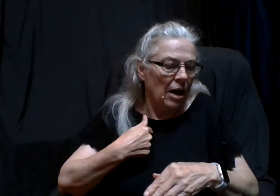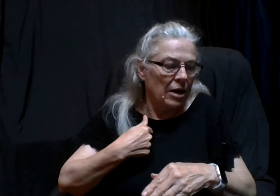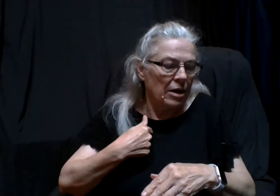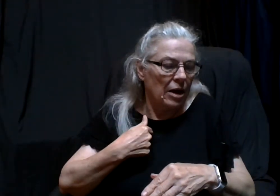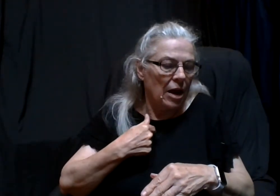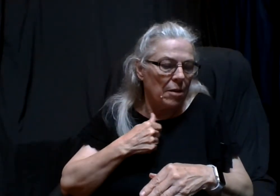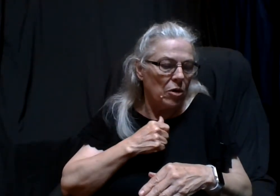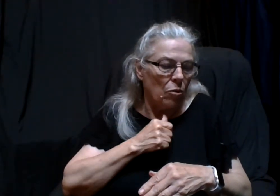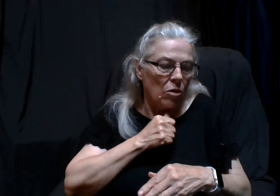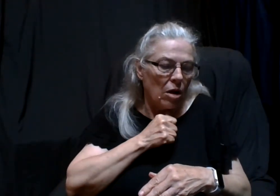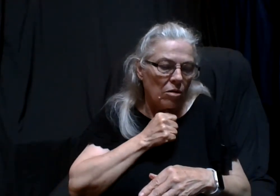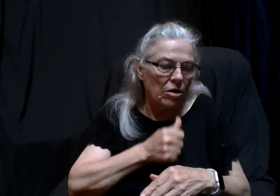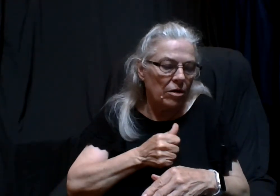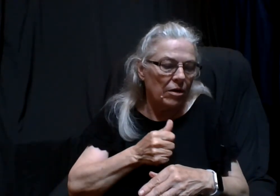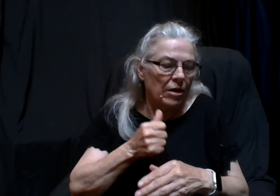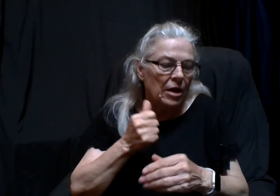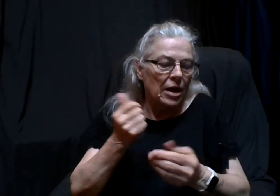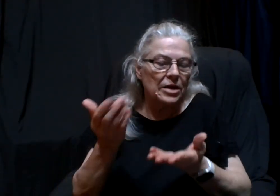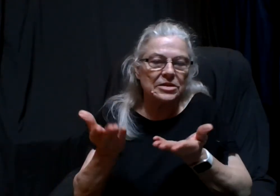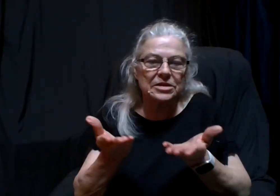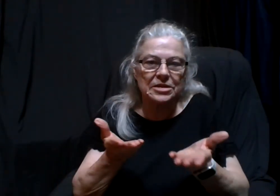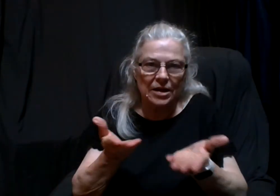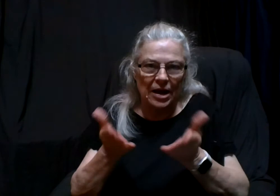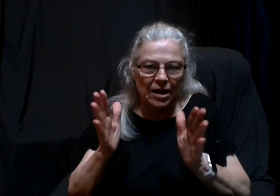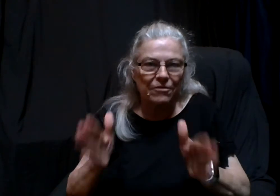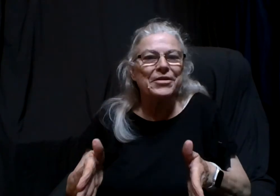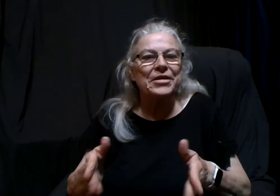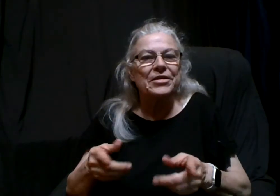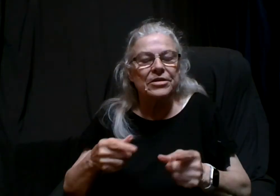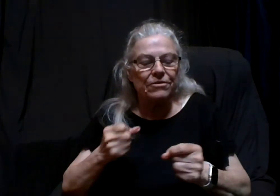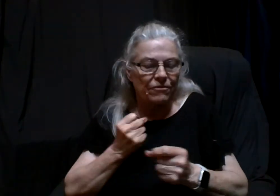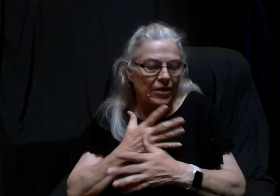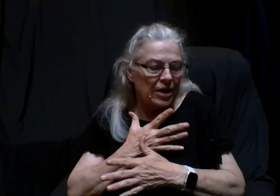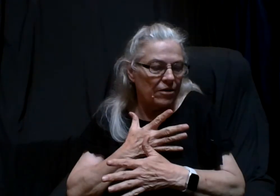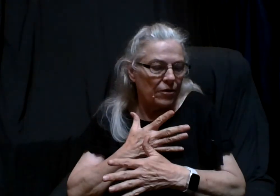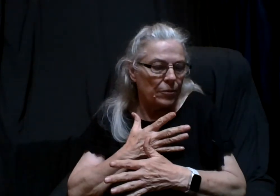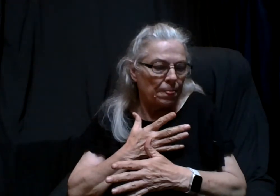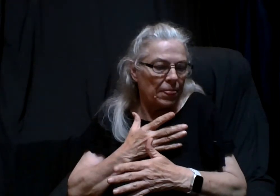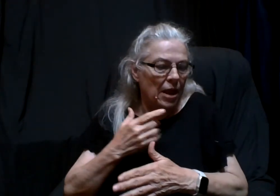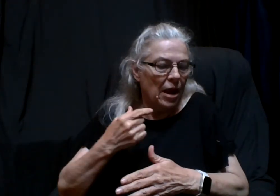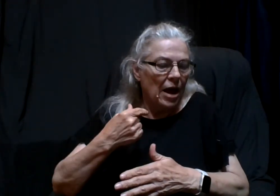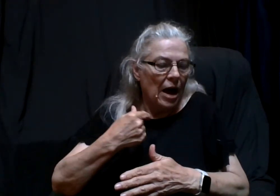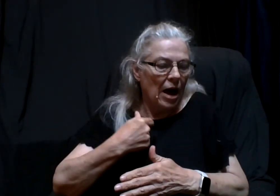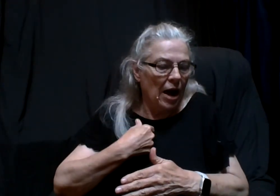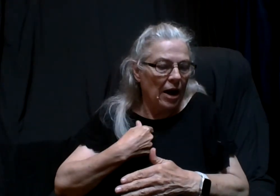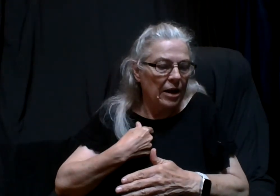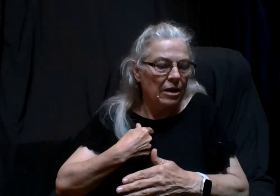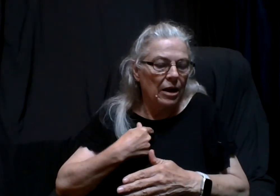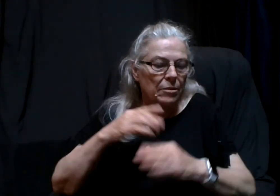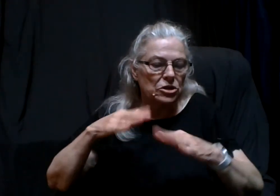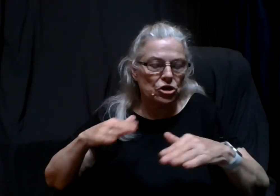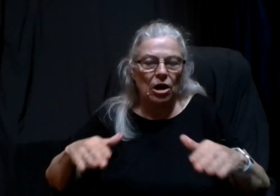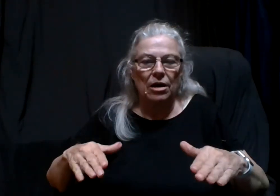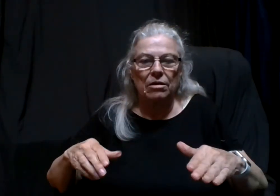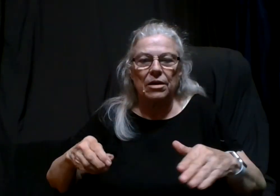I am no longer a slave to fear. I am a child